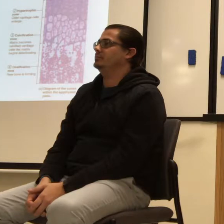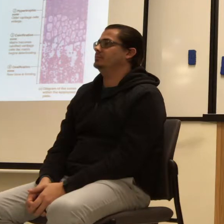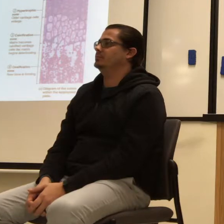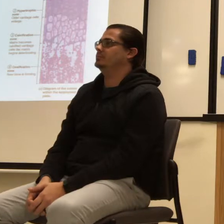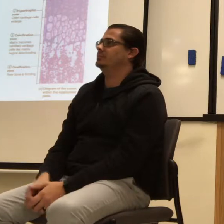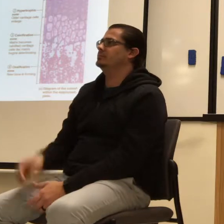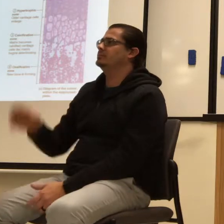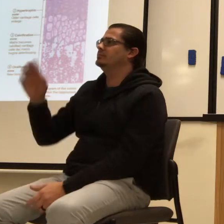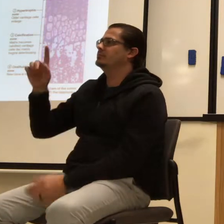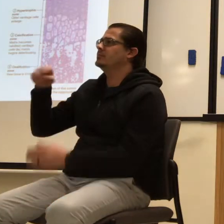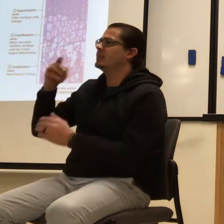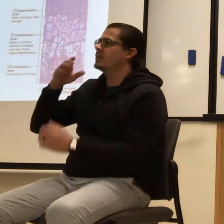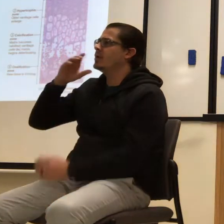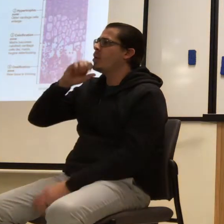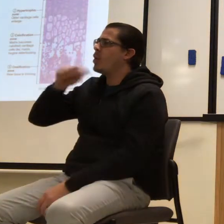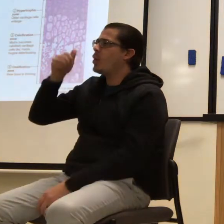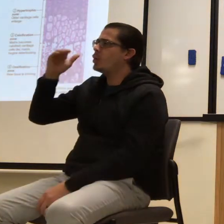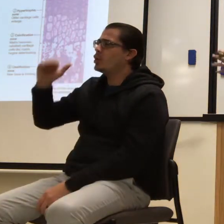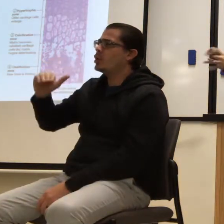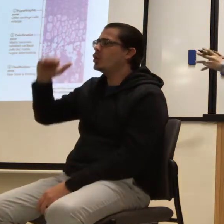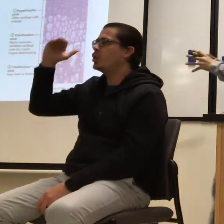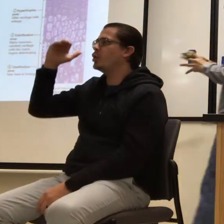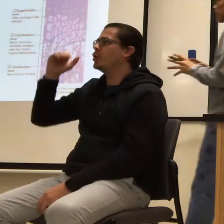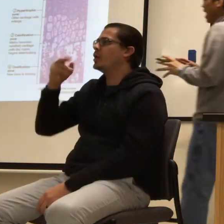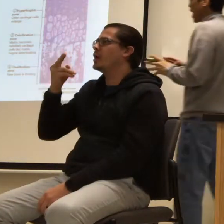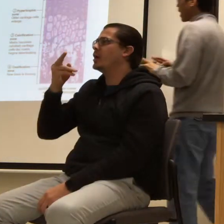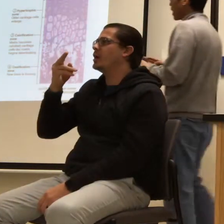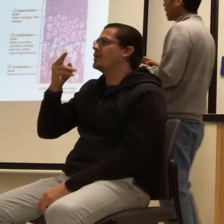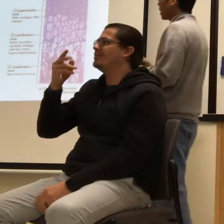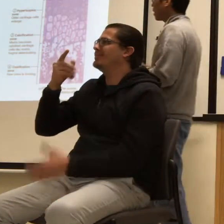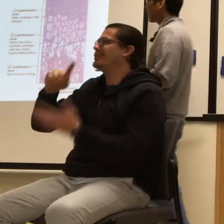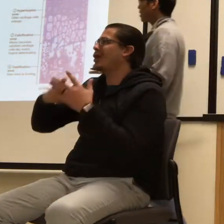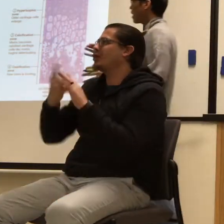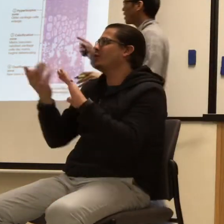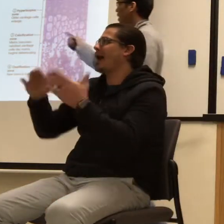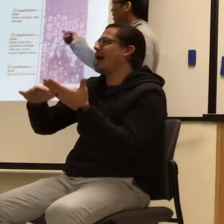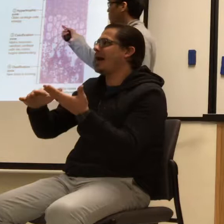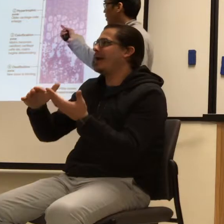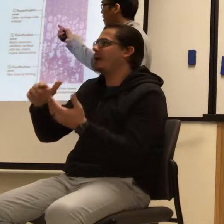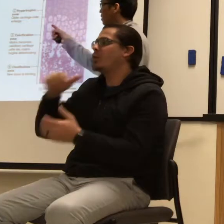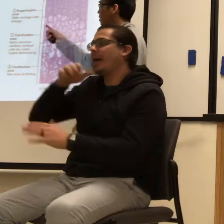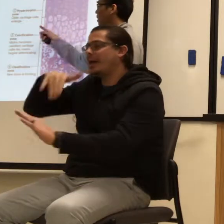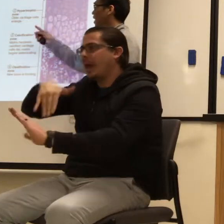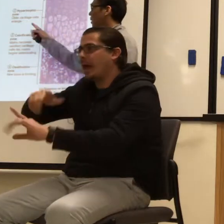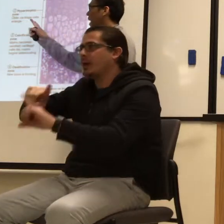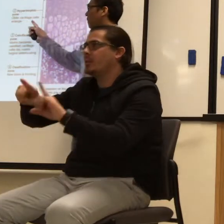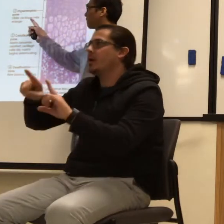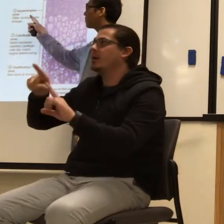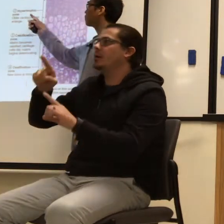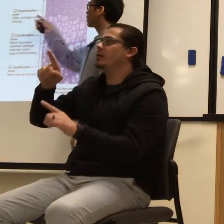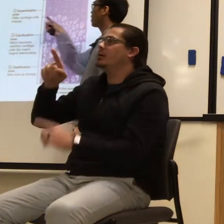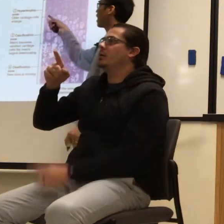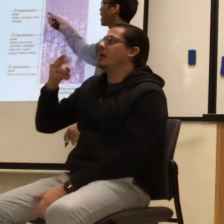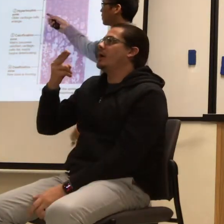They get older, they hypertrophy, that's when they kind of start to die. Not yet, but